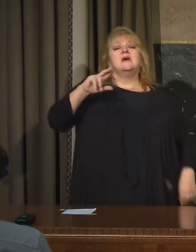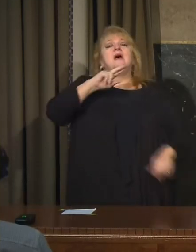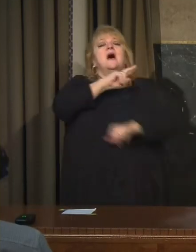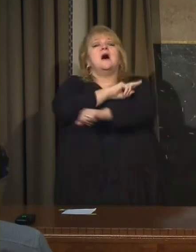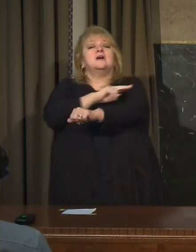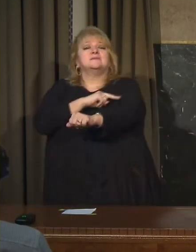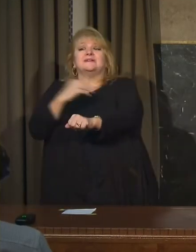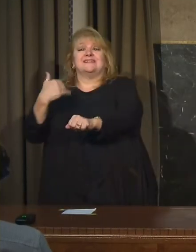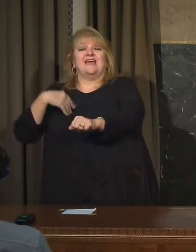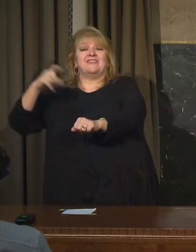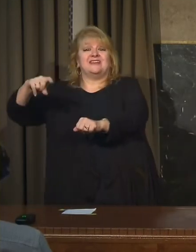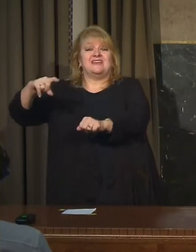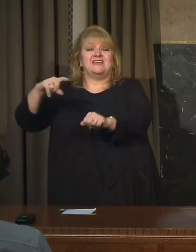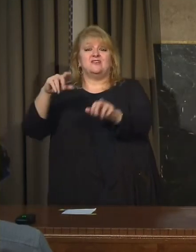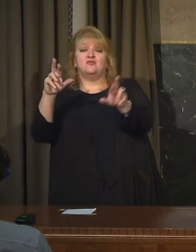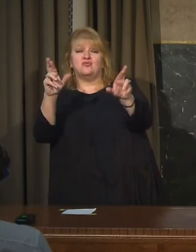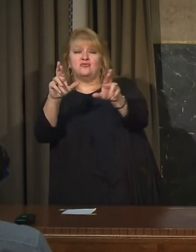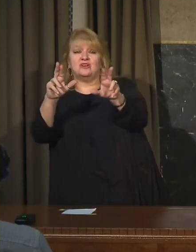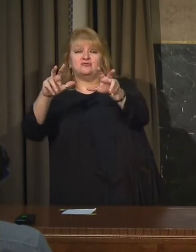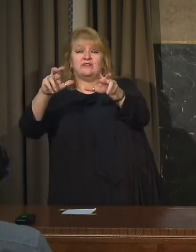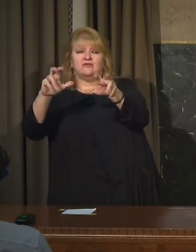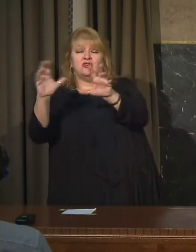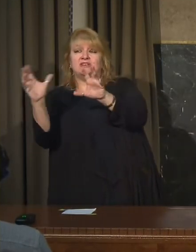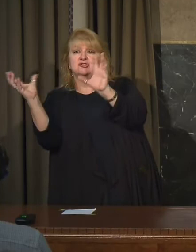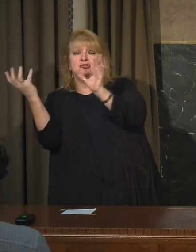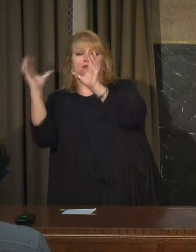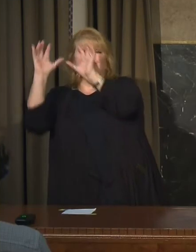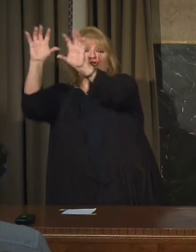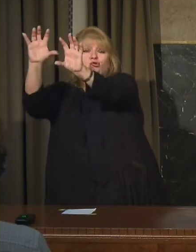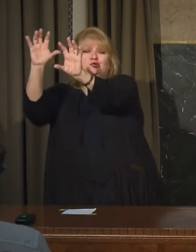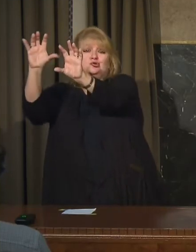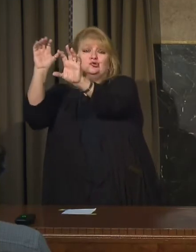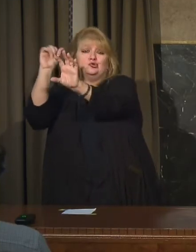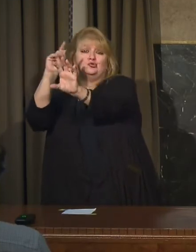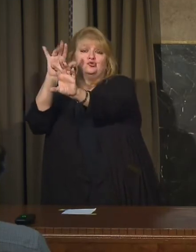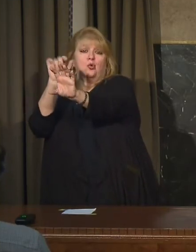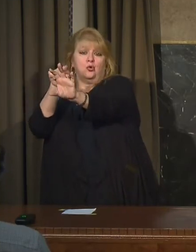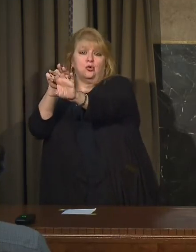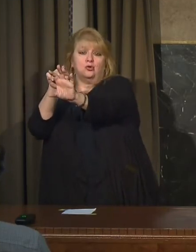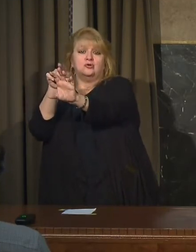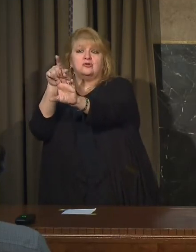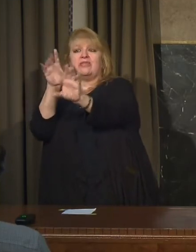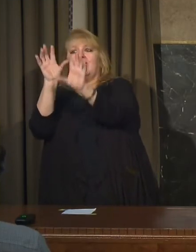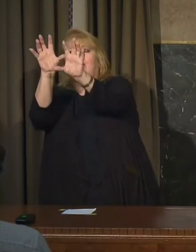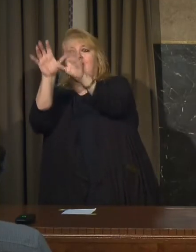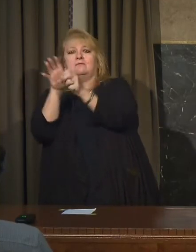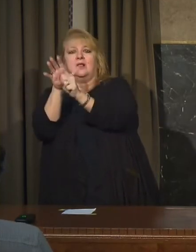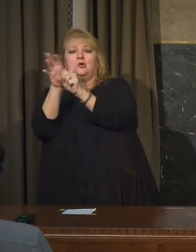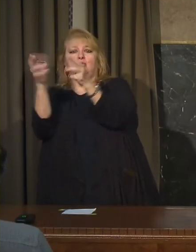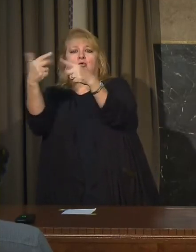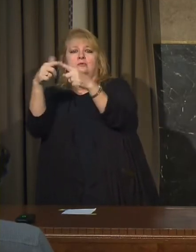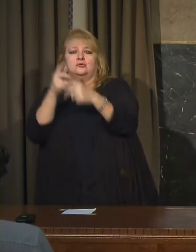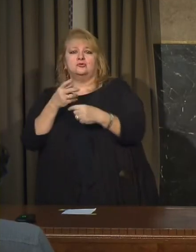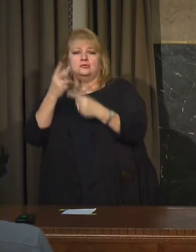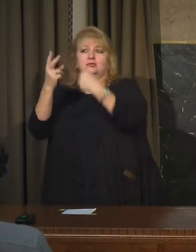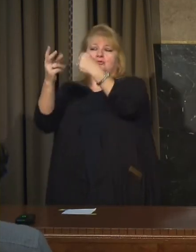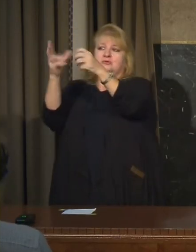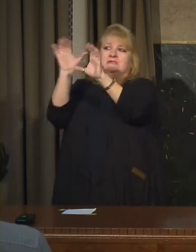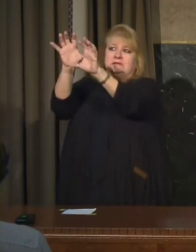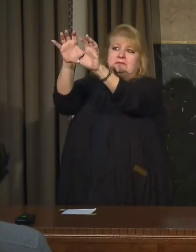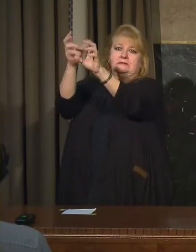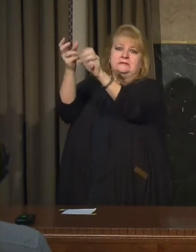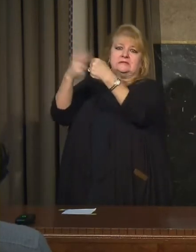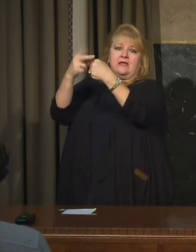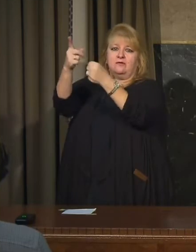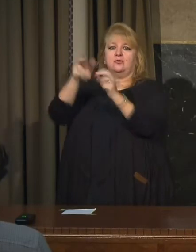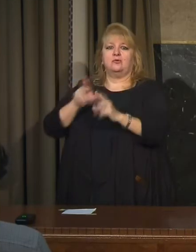store and manage that scene appropriately. And that's a really encouraging part of this as well. So what you're going to see from the state and from